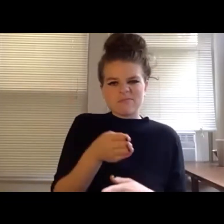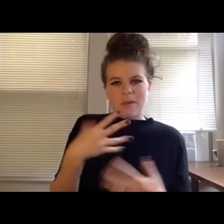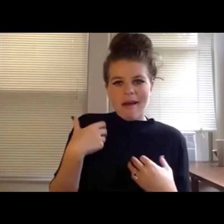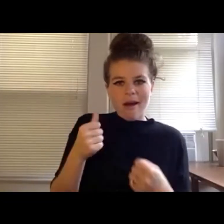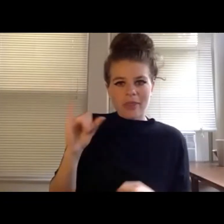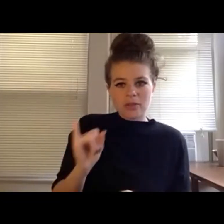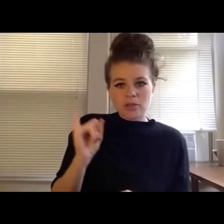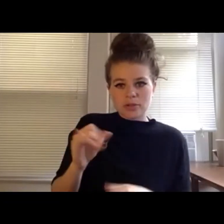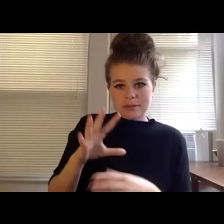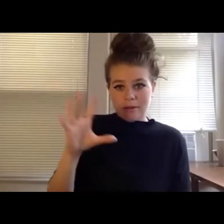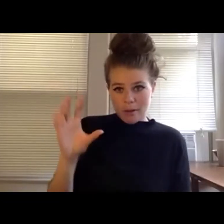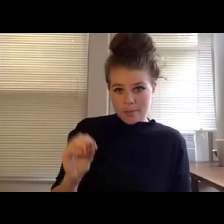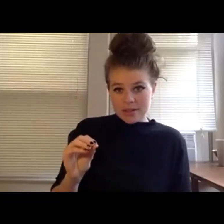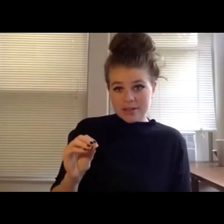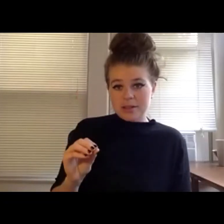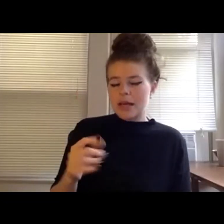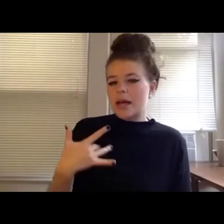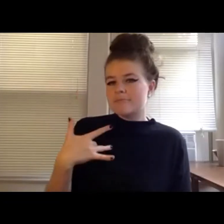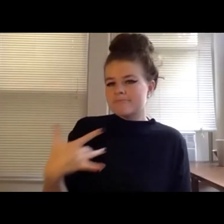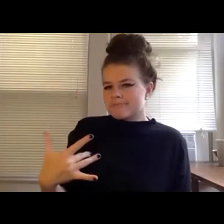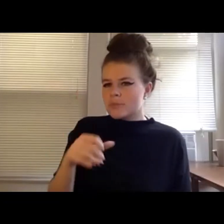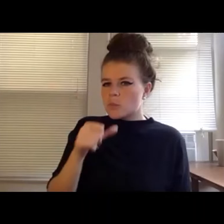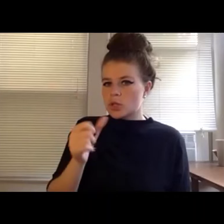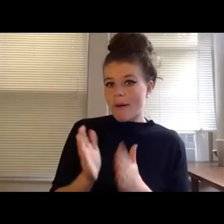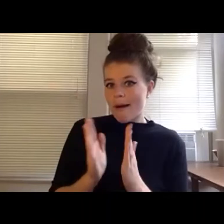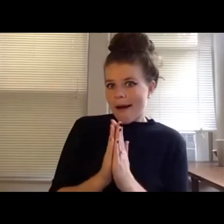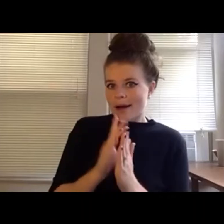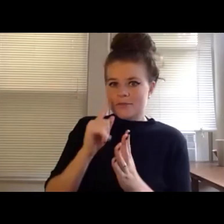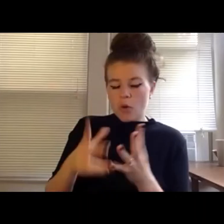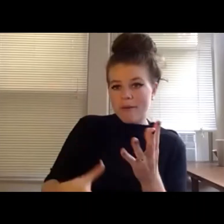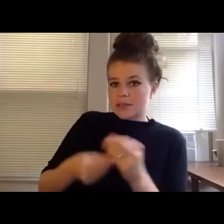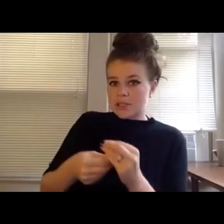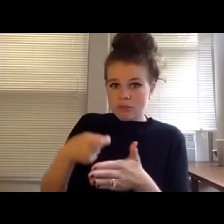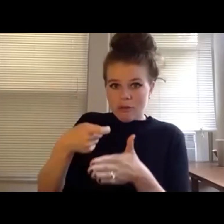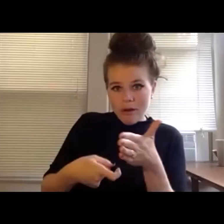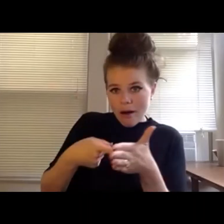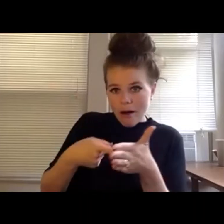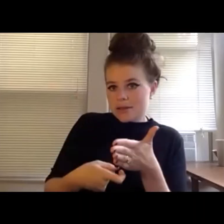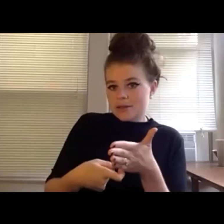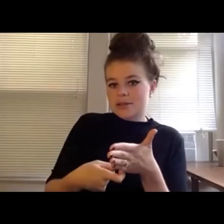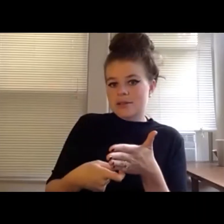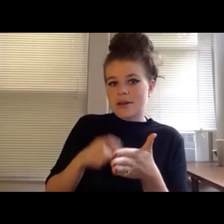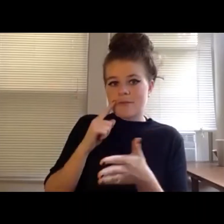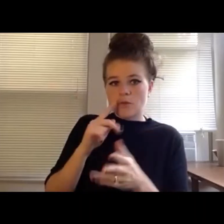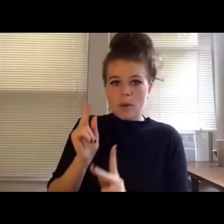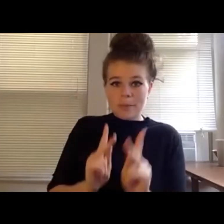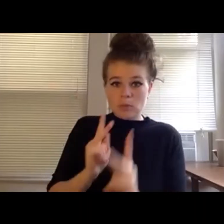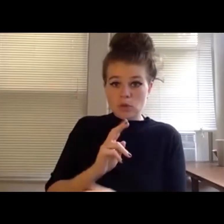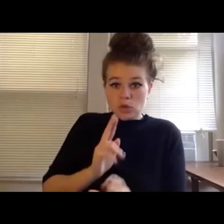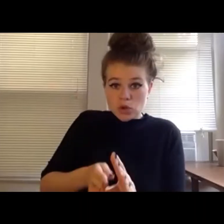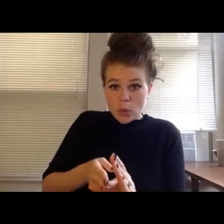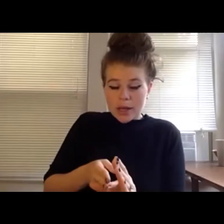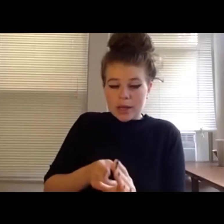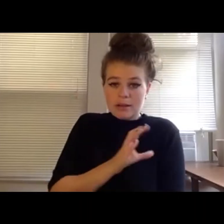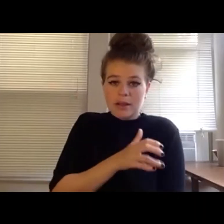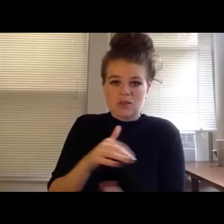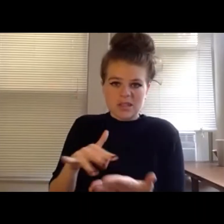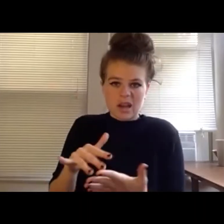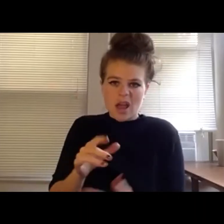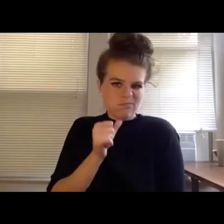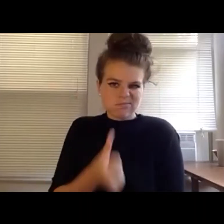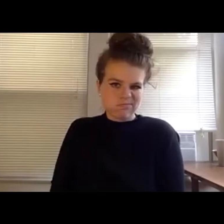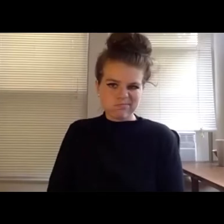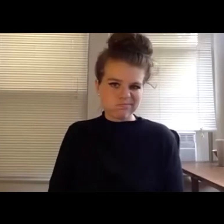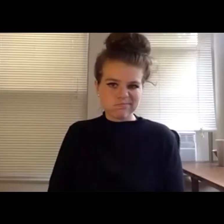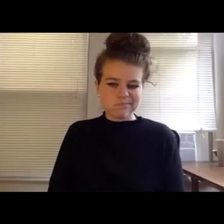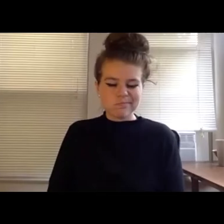company. So we don't ask for additional cost for people to join these clinical studies.